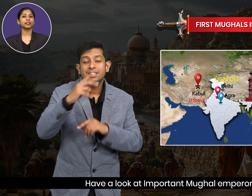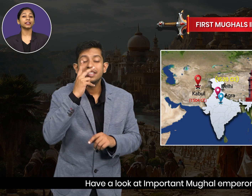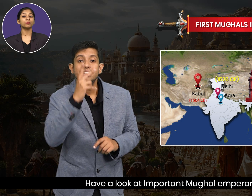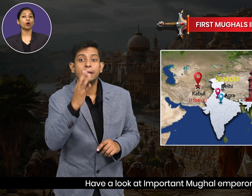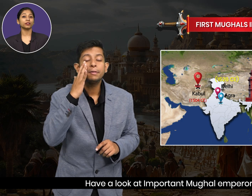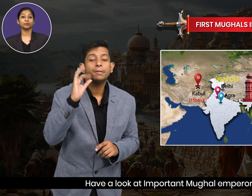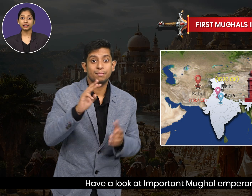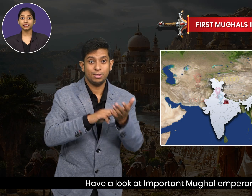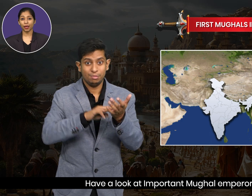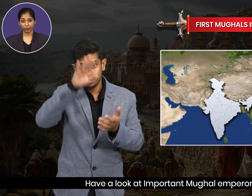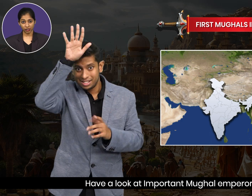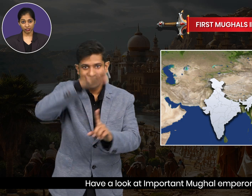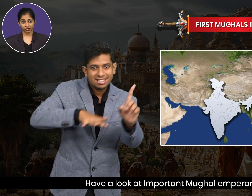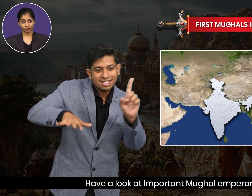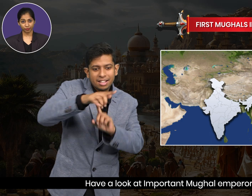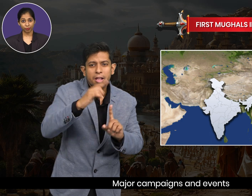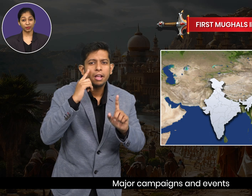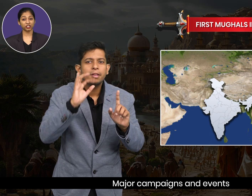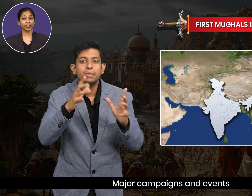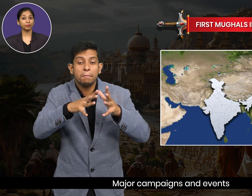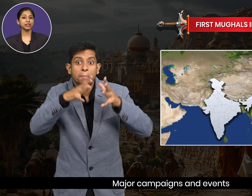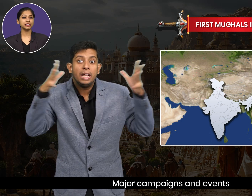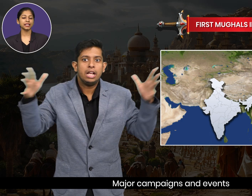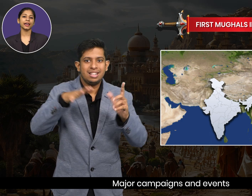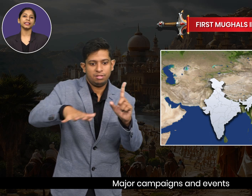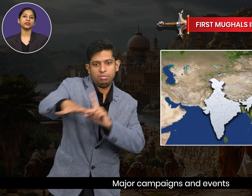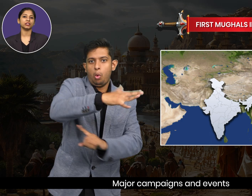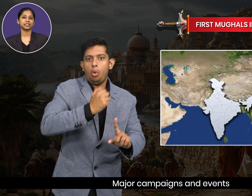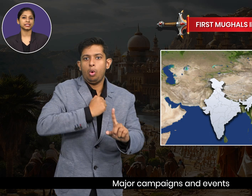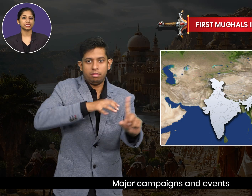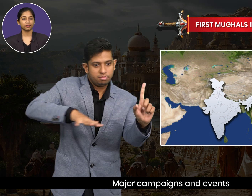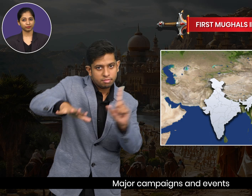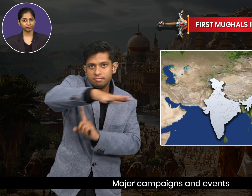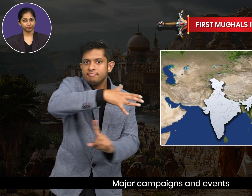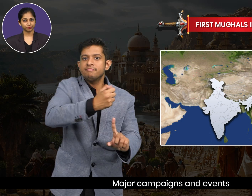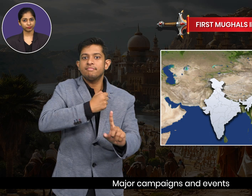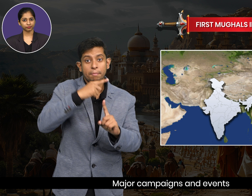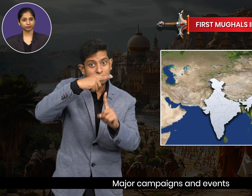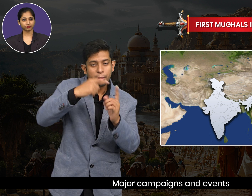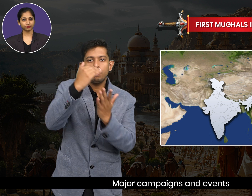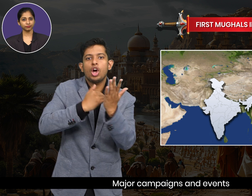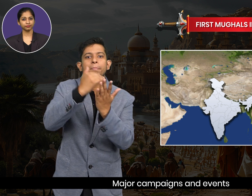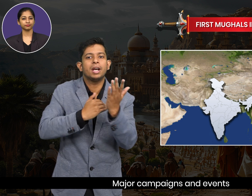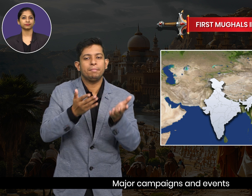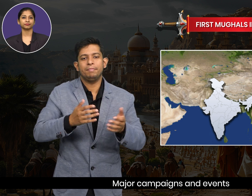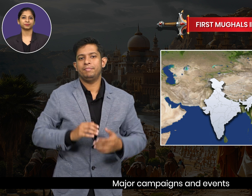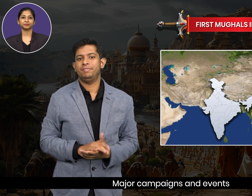Have a look at important Mughals emperors, major campaigns and events.